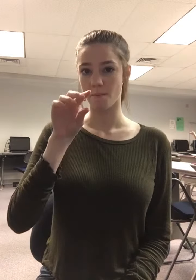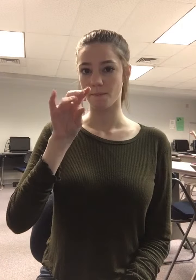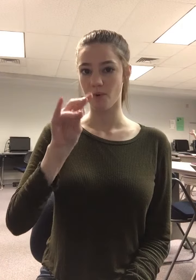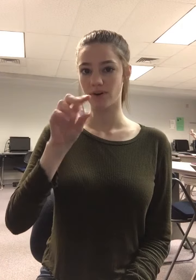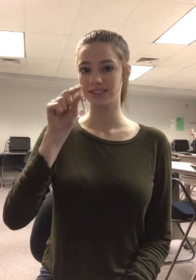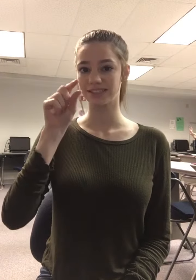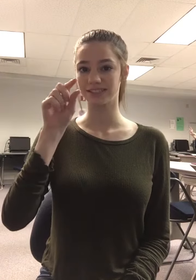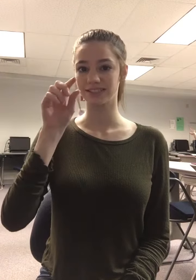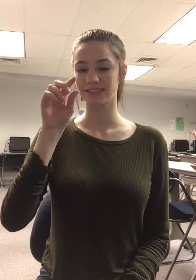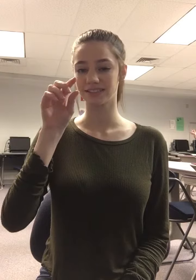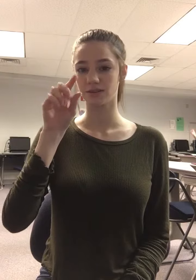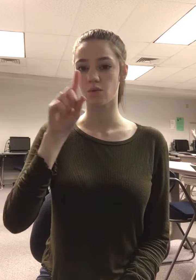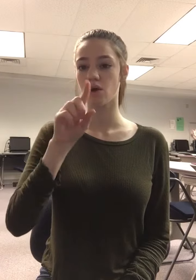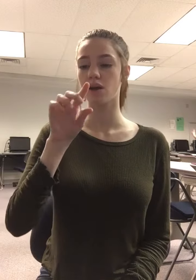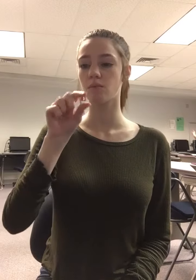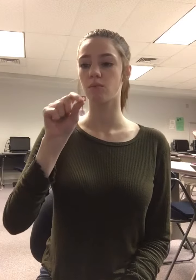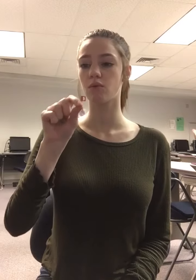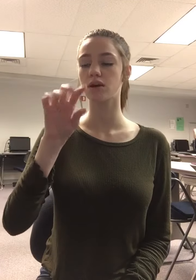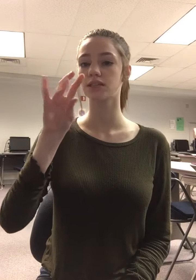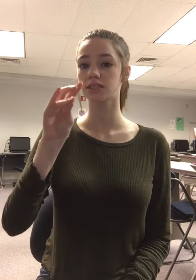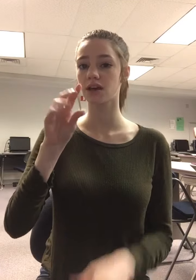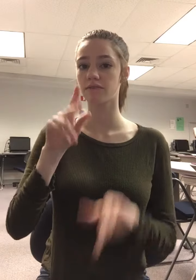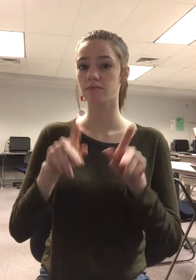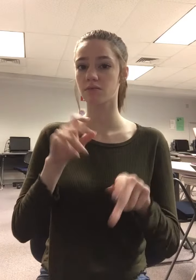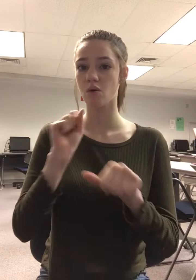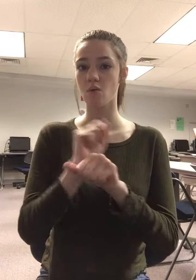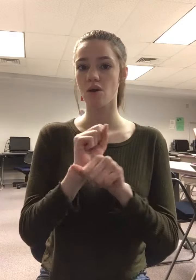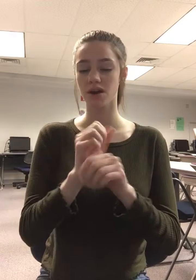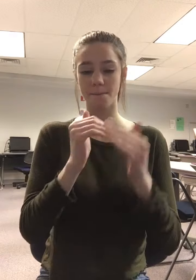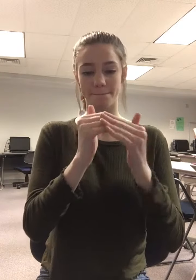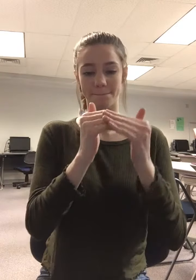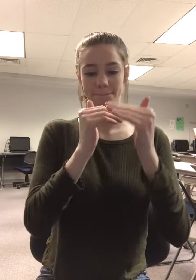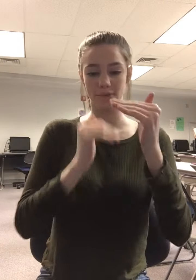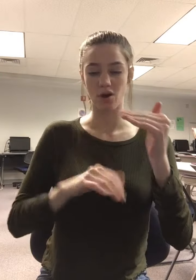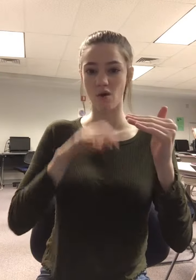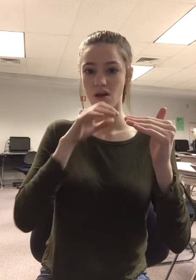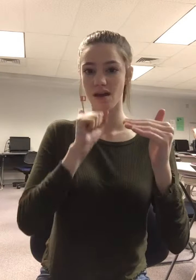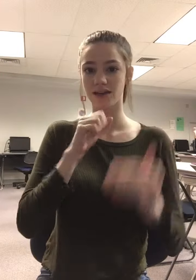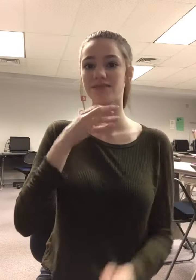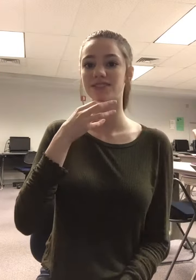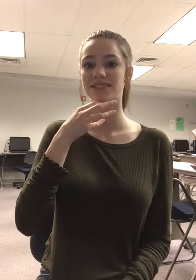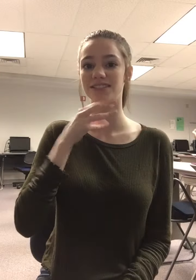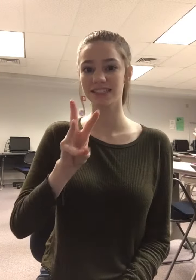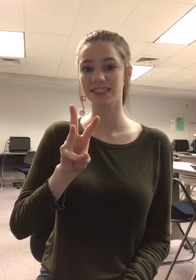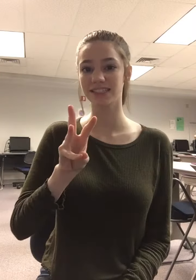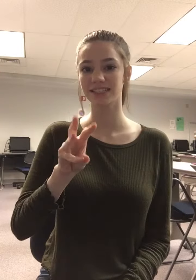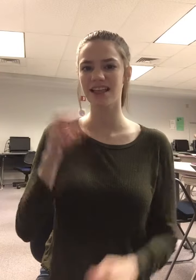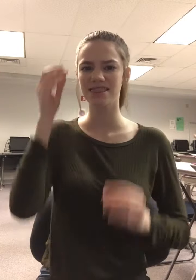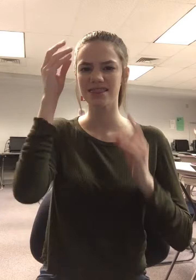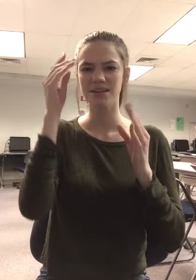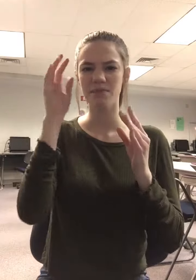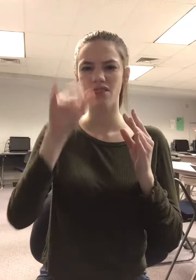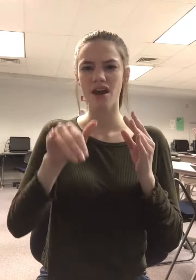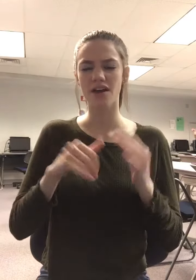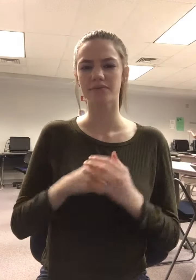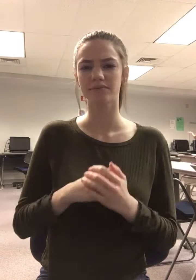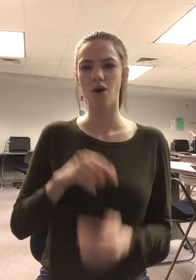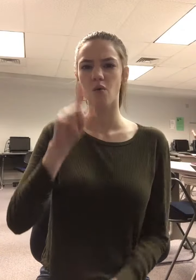under the age of 16 years old, like yourselves. Think about that for a second. 1.7 million